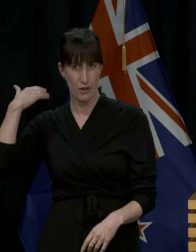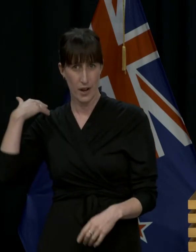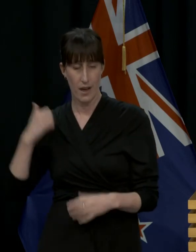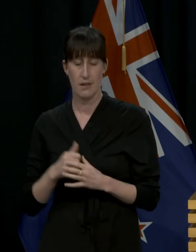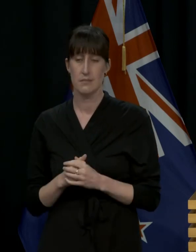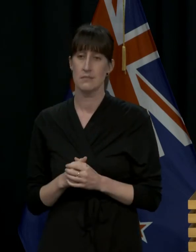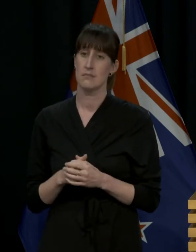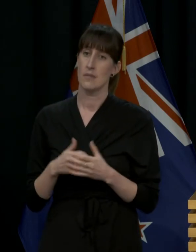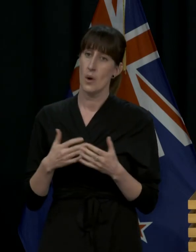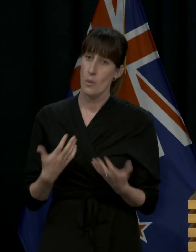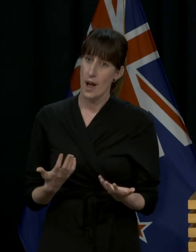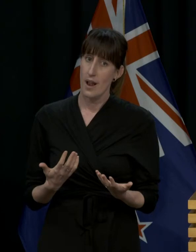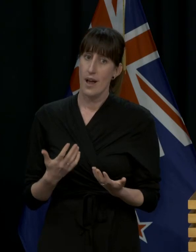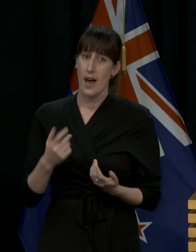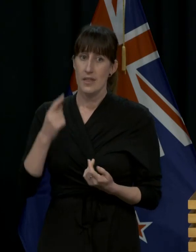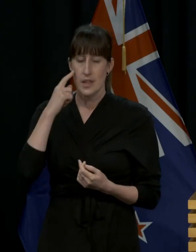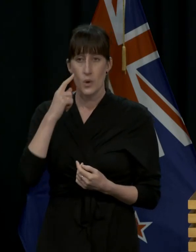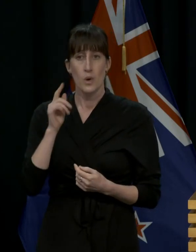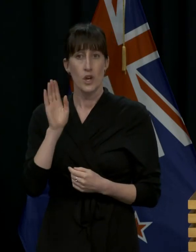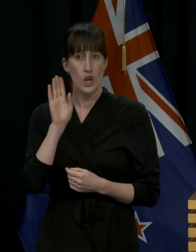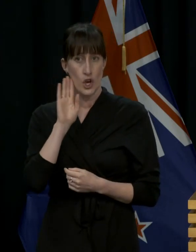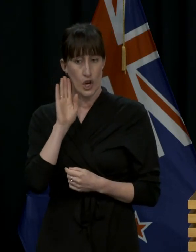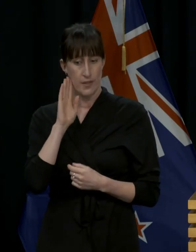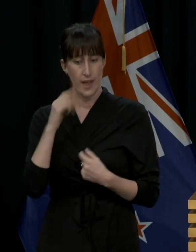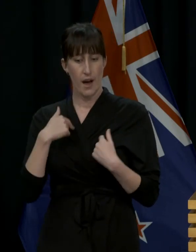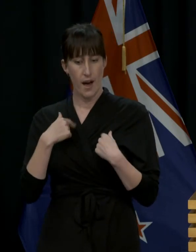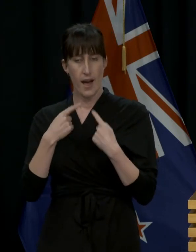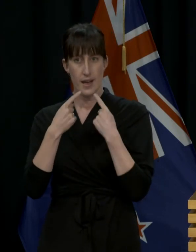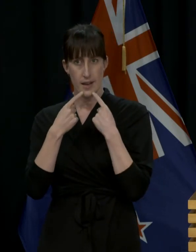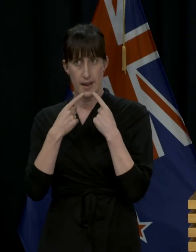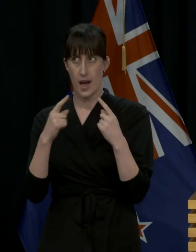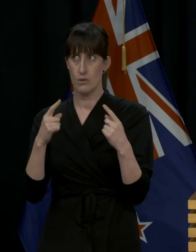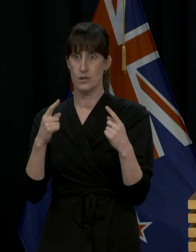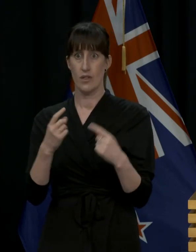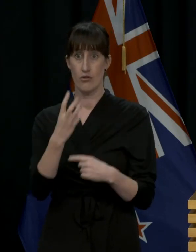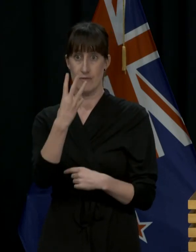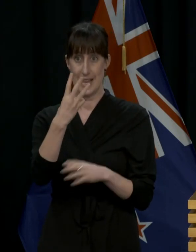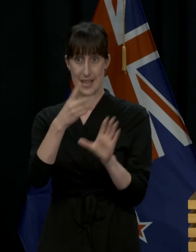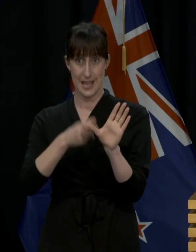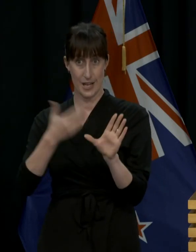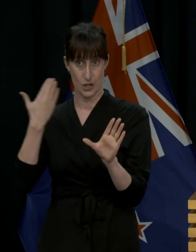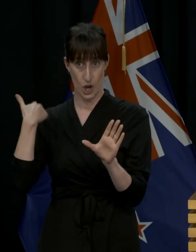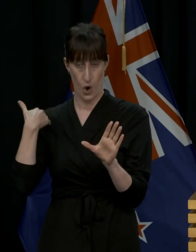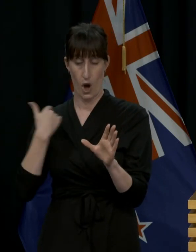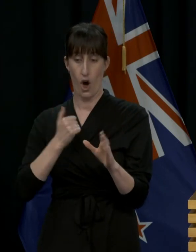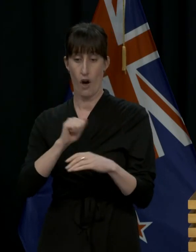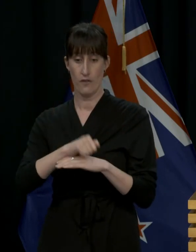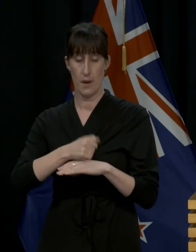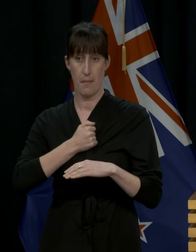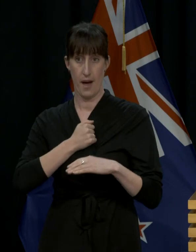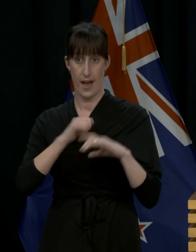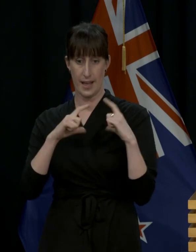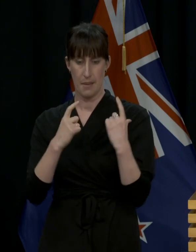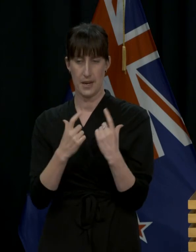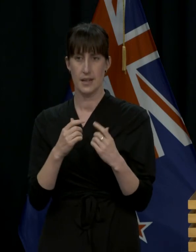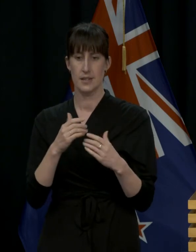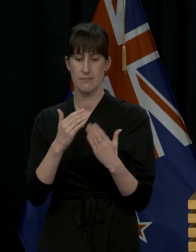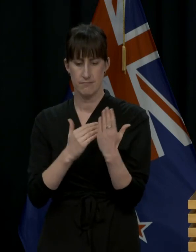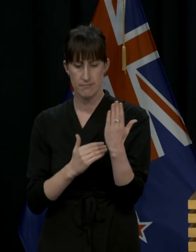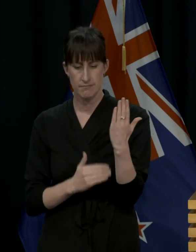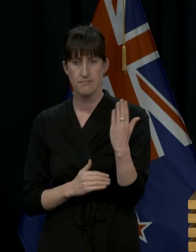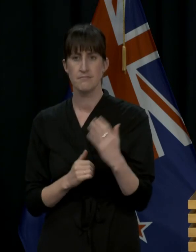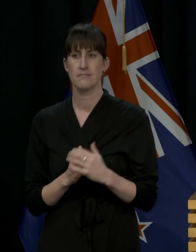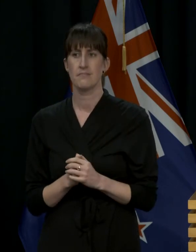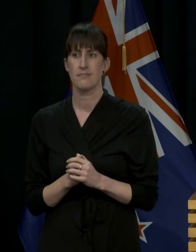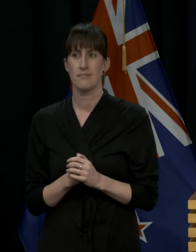in my first lineup 3 years ago that, you know, one of the things that I wanted to